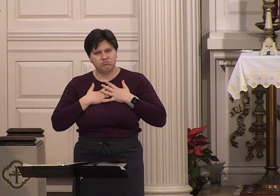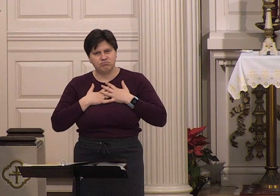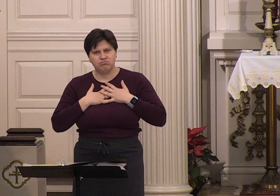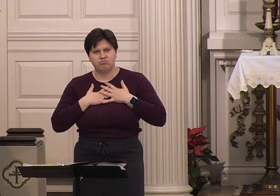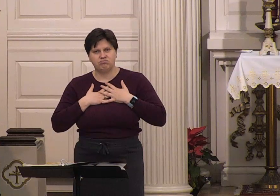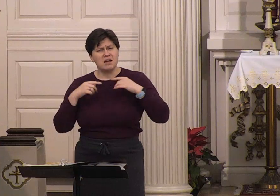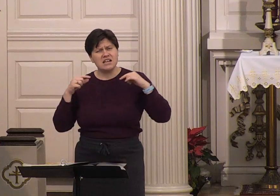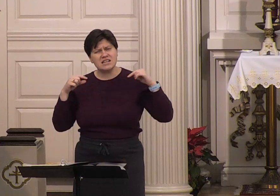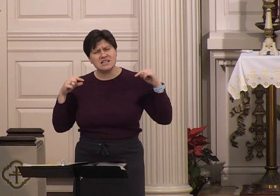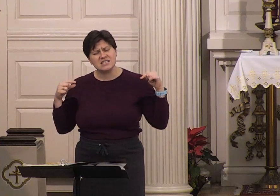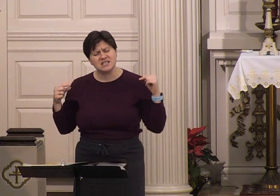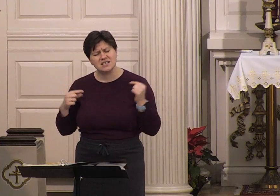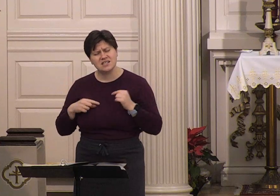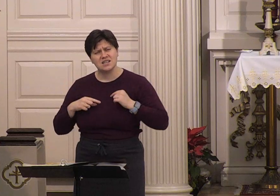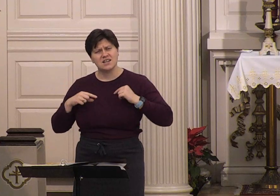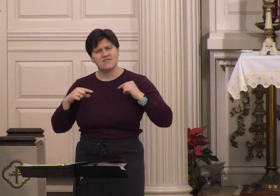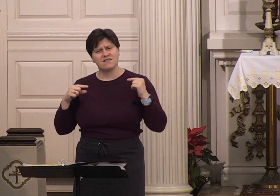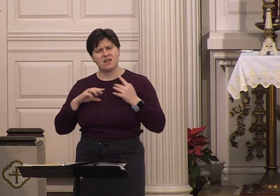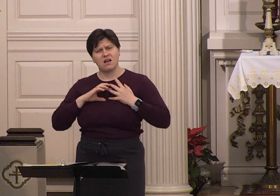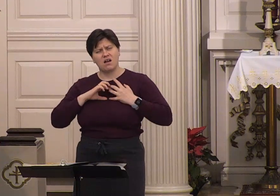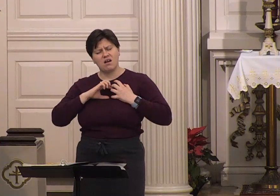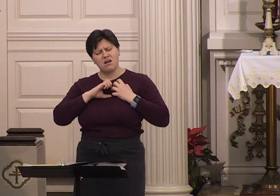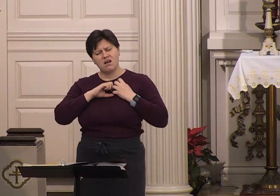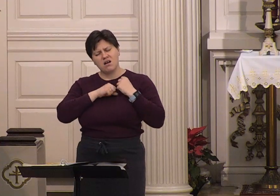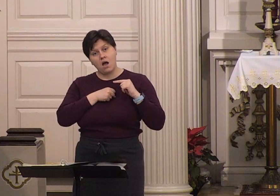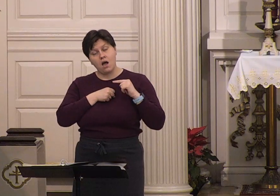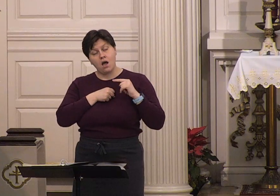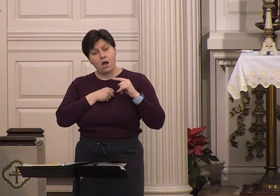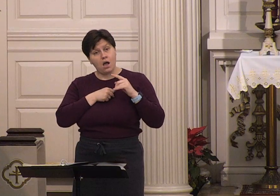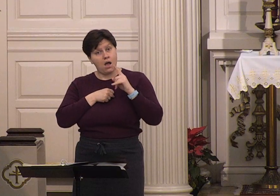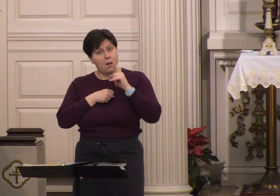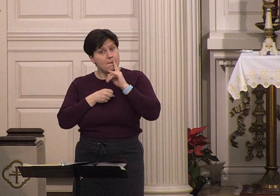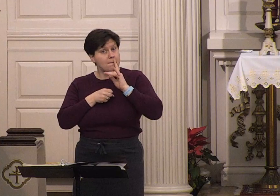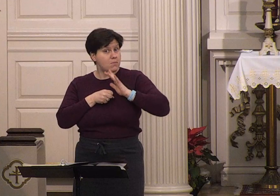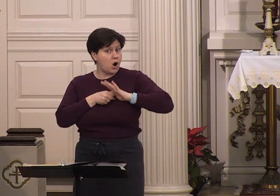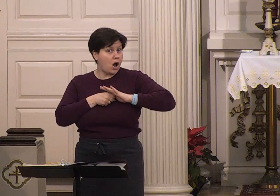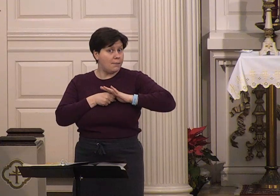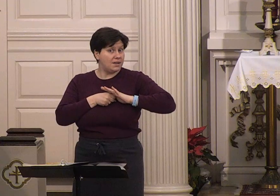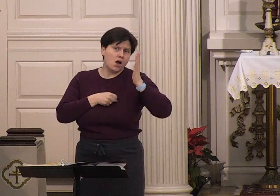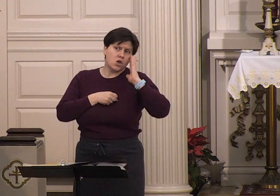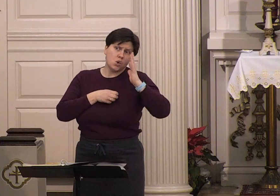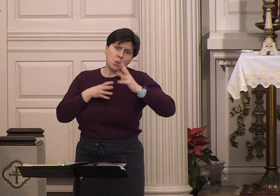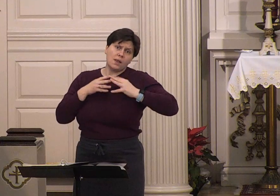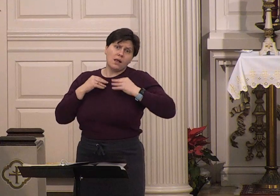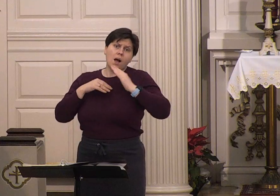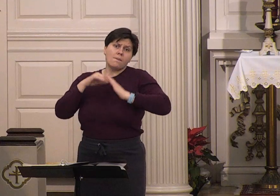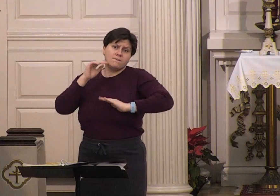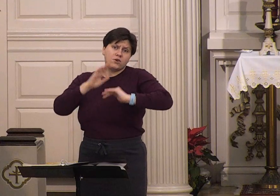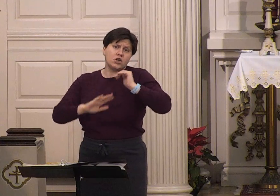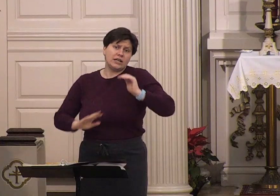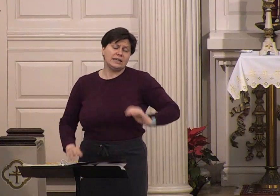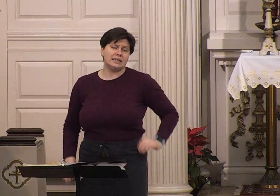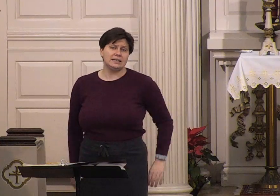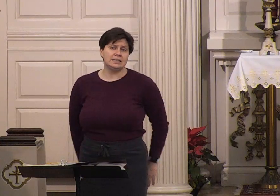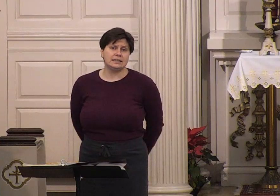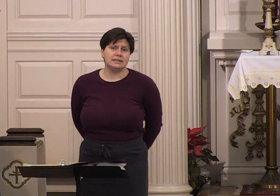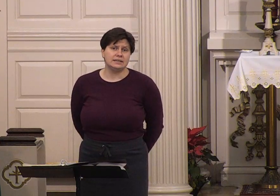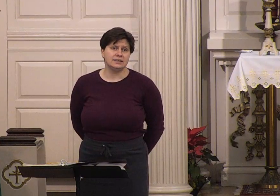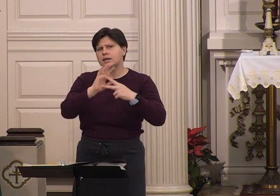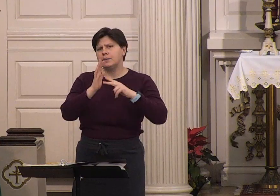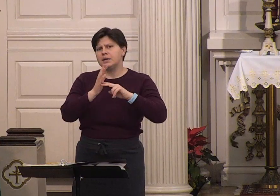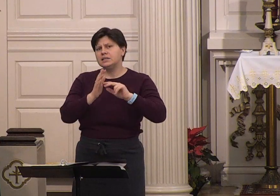painfully sad, then the promise is you will be comforted. Now, that means someone